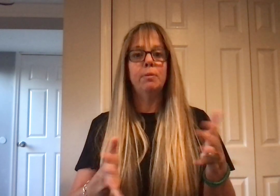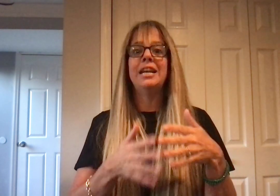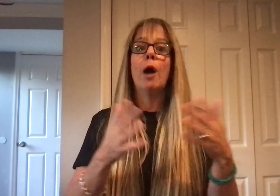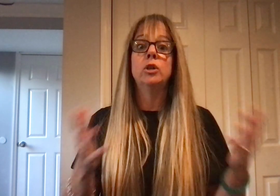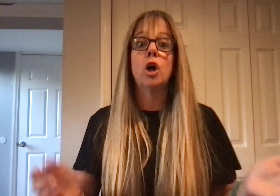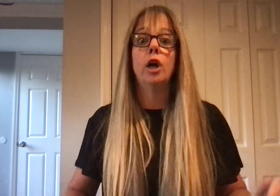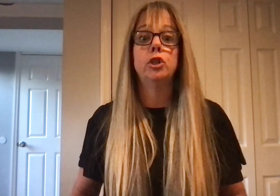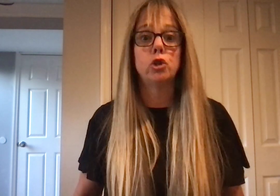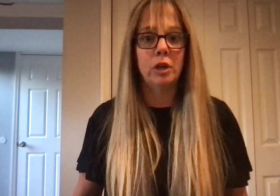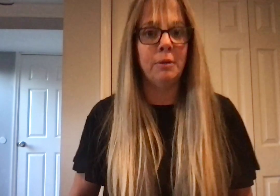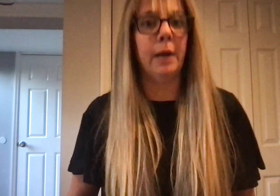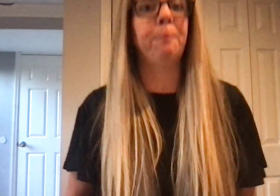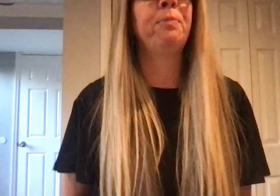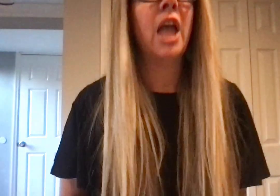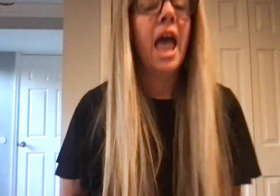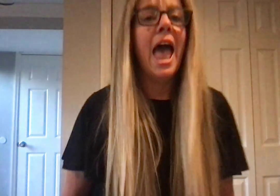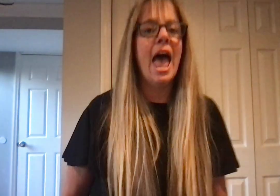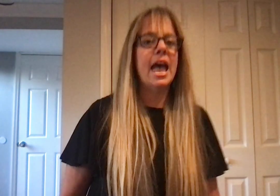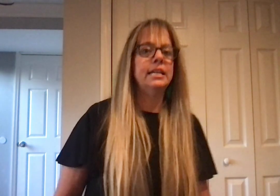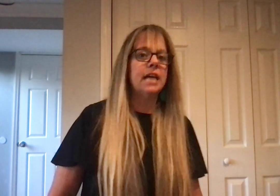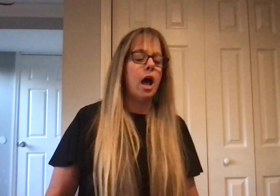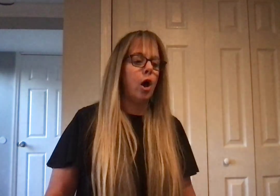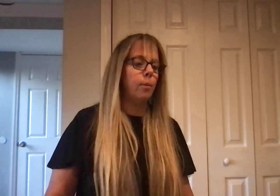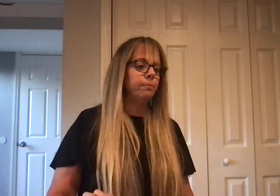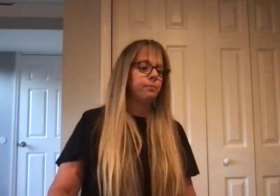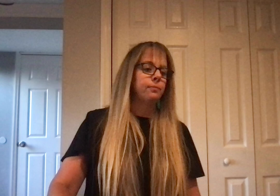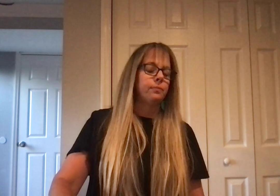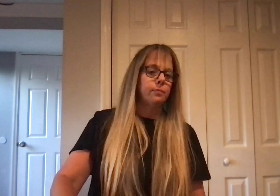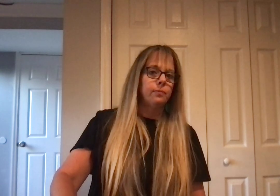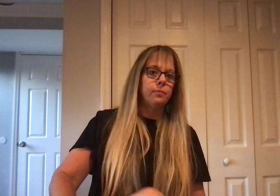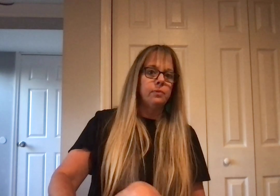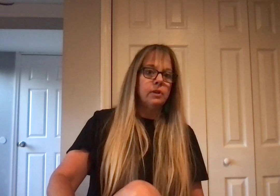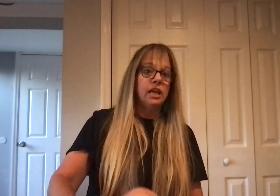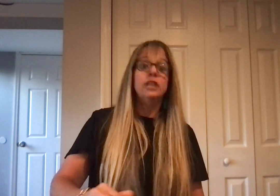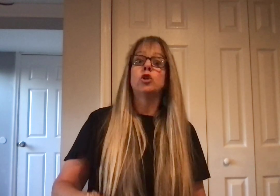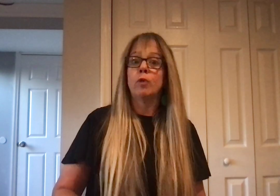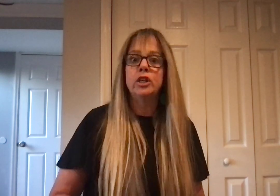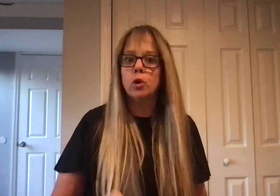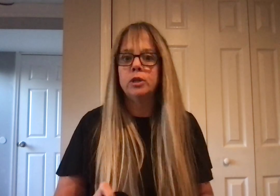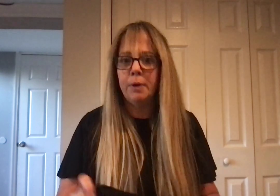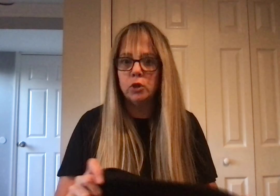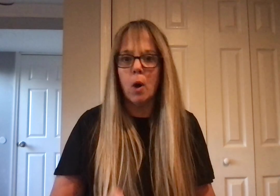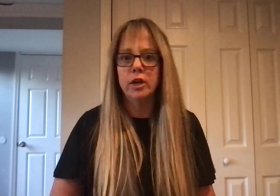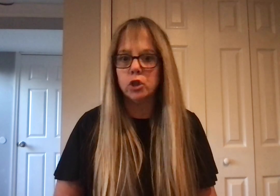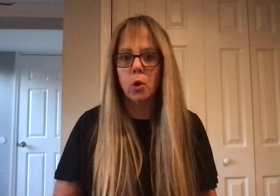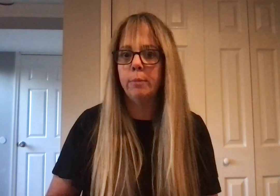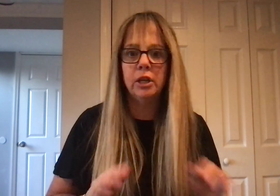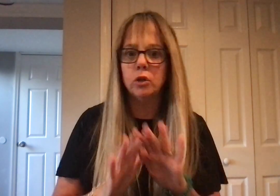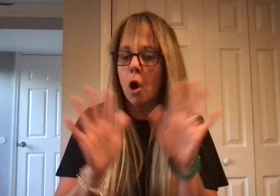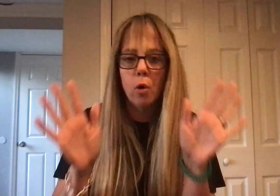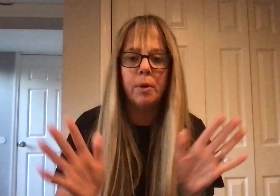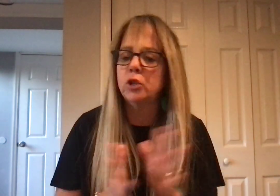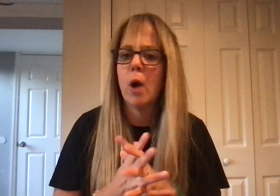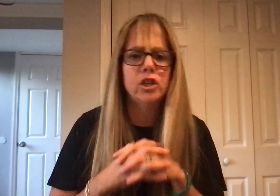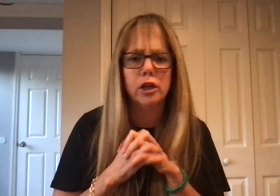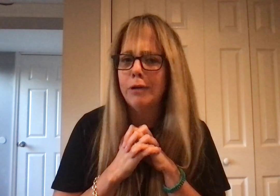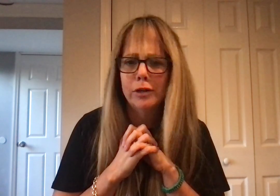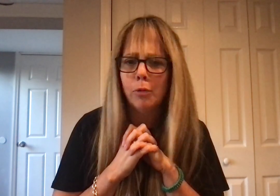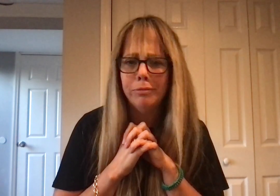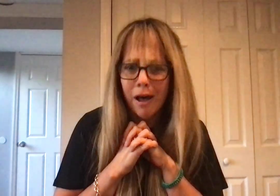now it's on streaming. And it's a great show to binge watch. So, I mean, go binge watch it. You guys will love